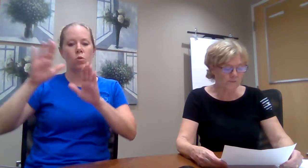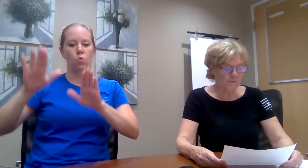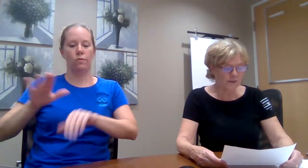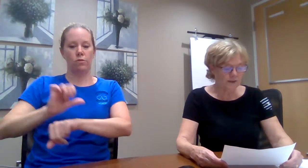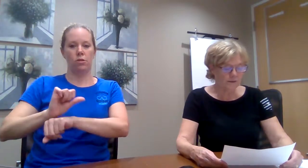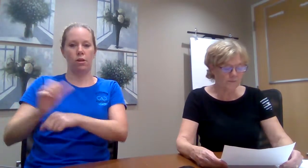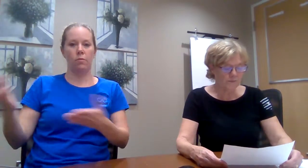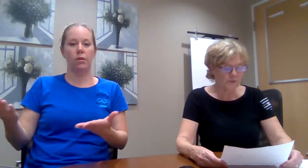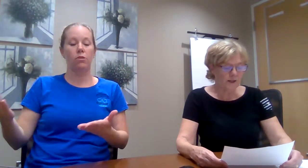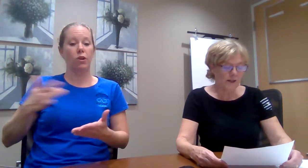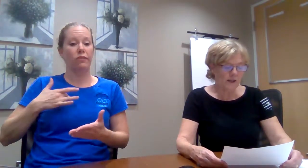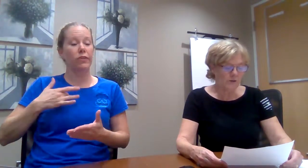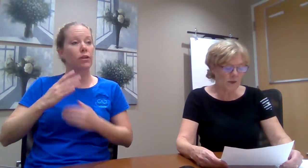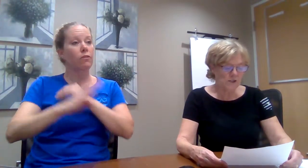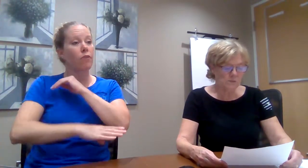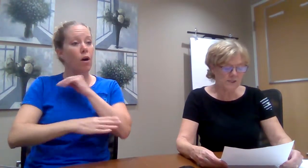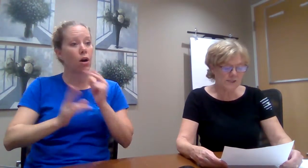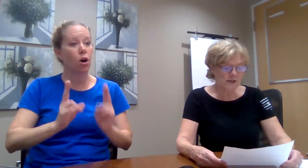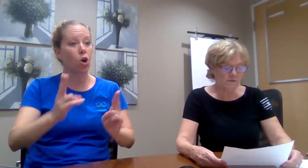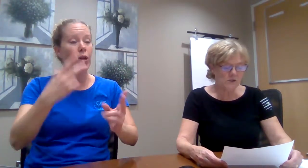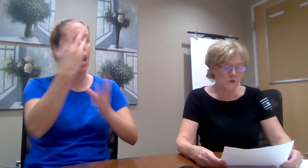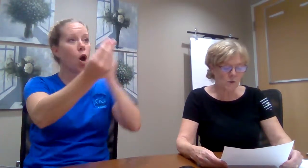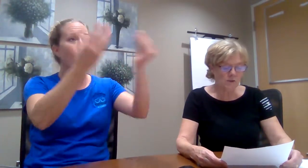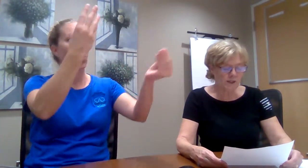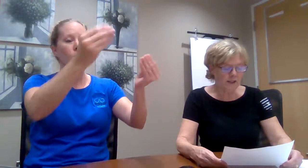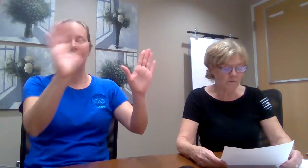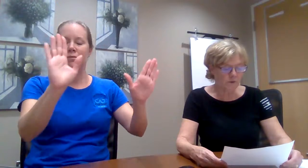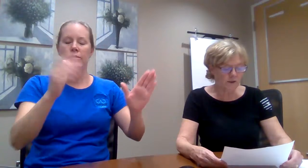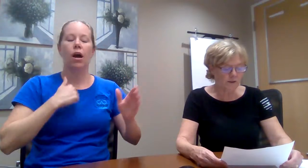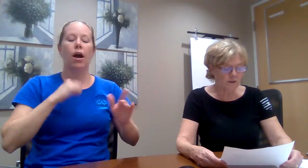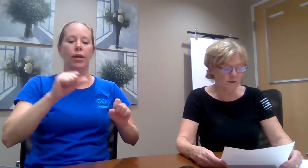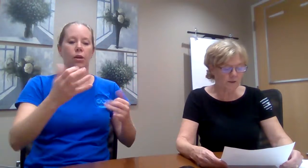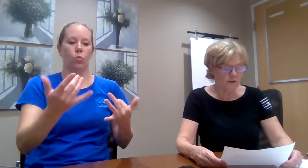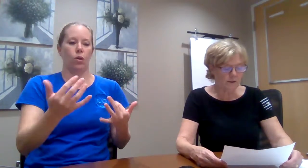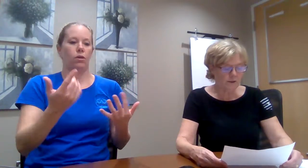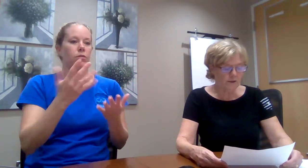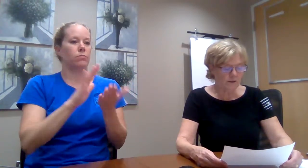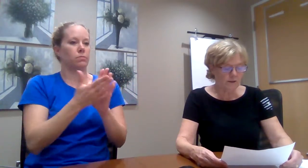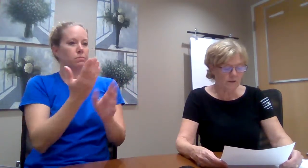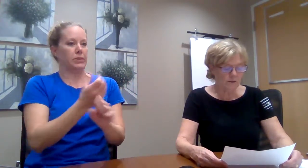fall. I can wait to be safe, and so can my loved one.